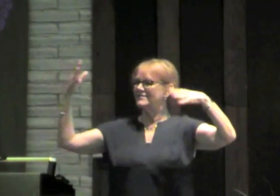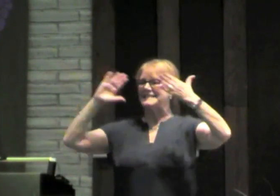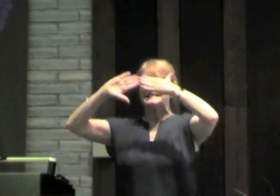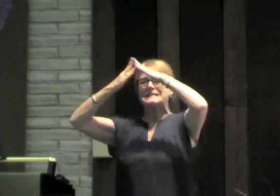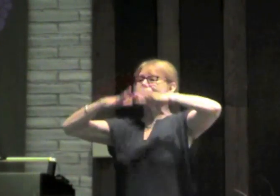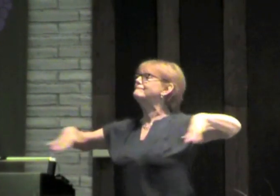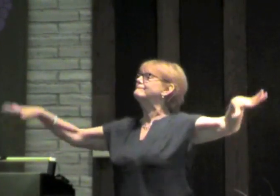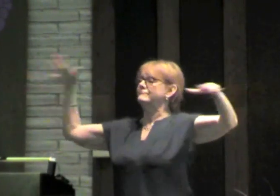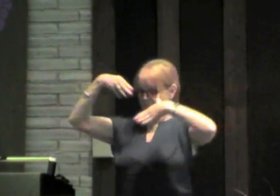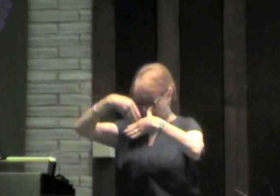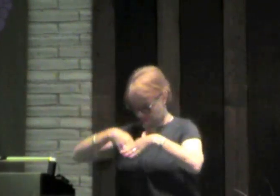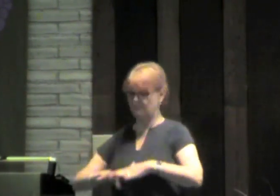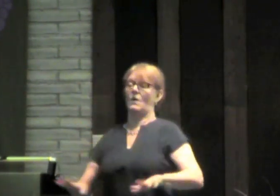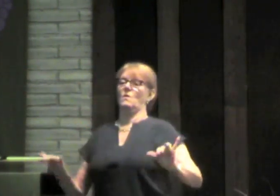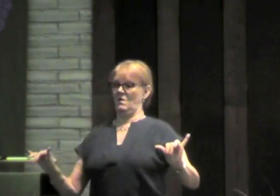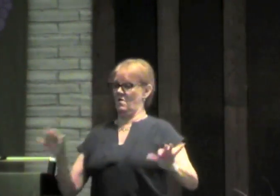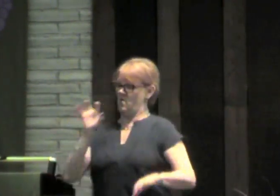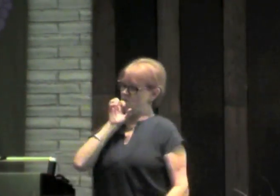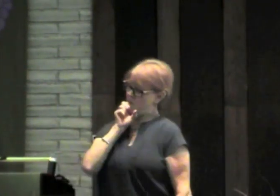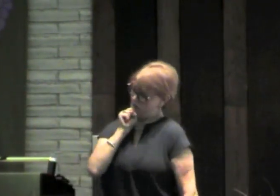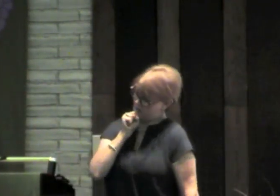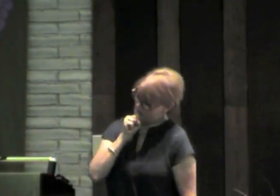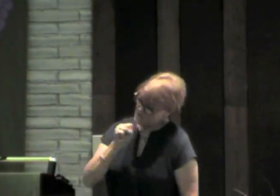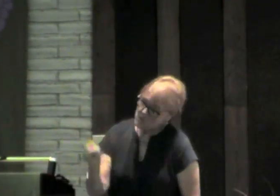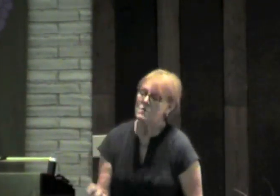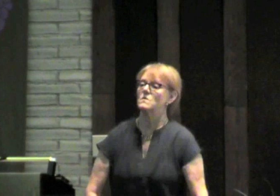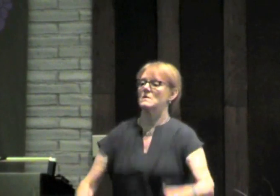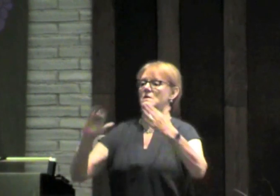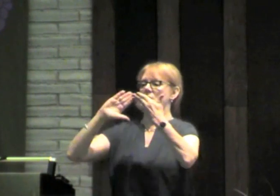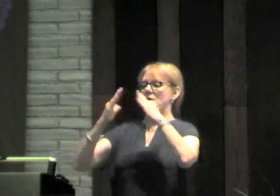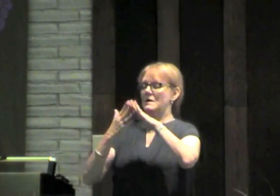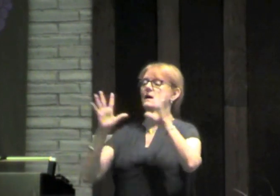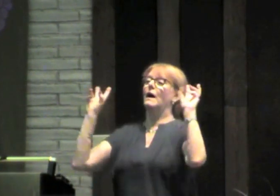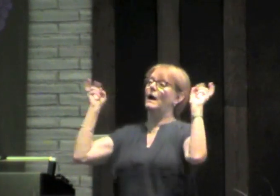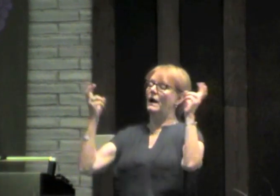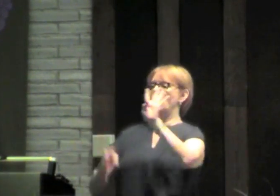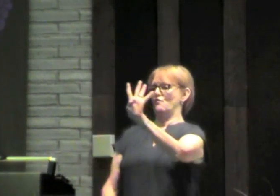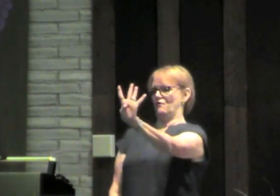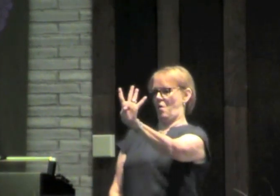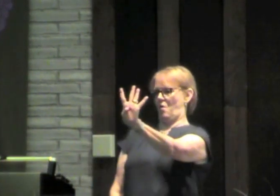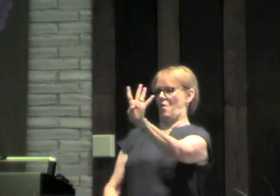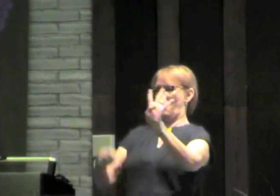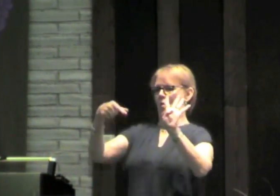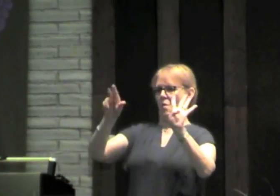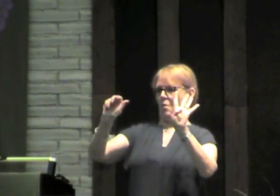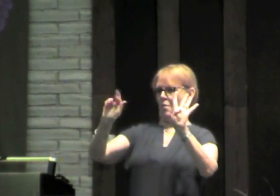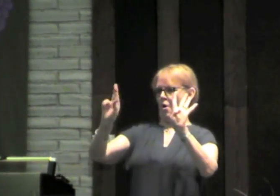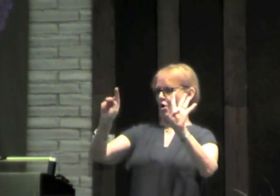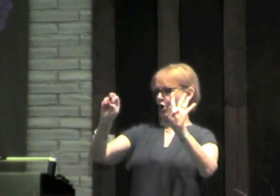Jerusalem. When you walk into the city, you immediately are struck by how ancient it